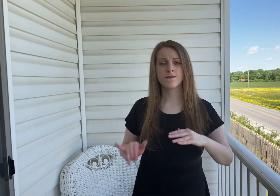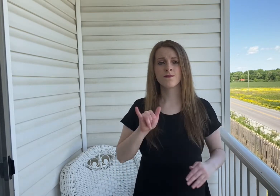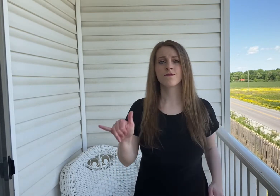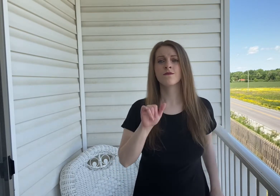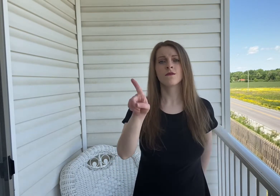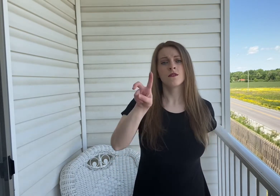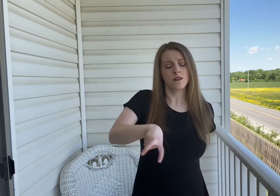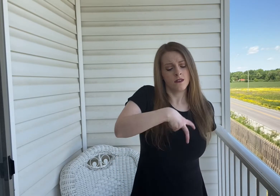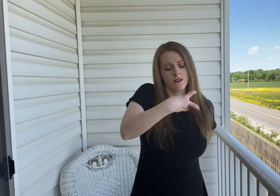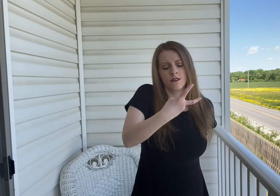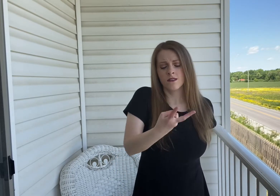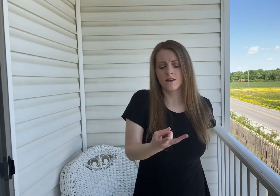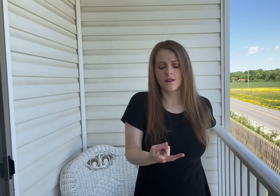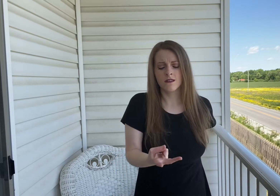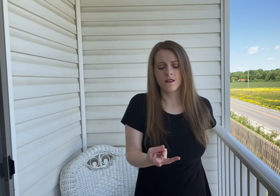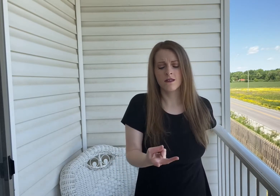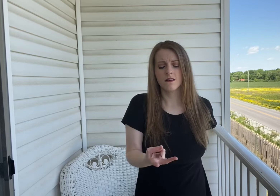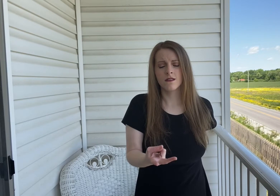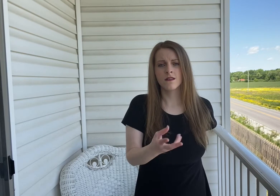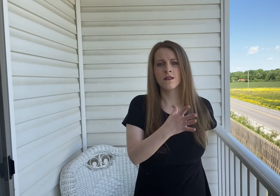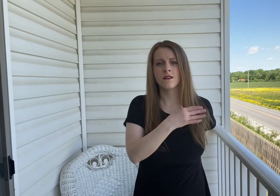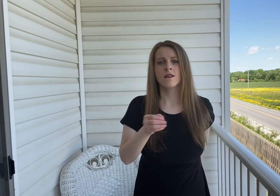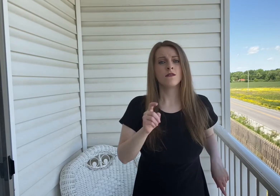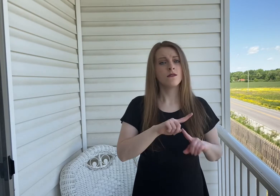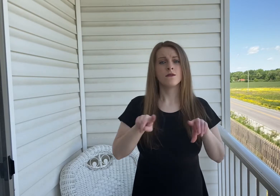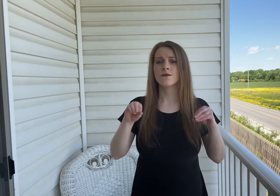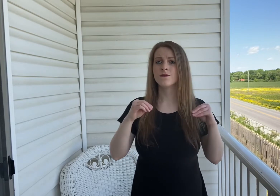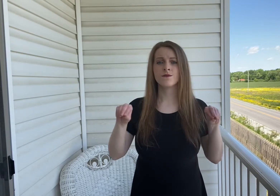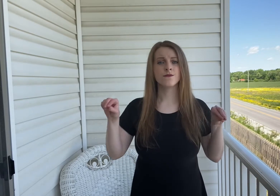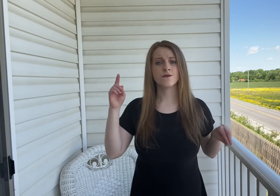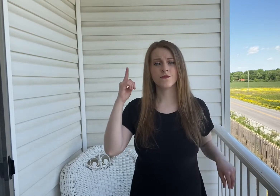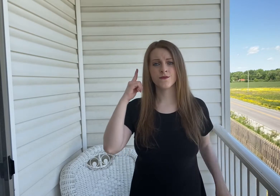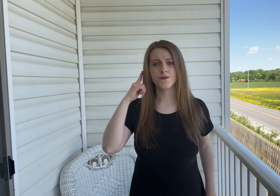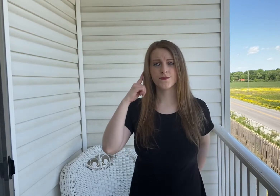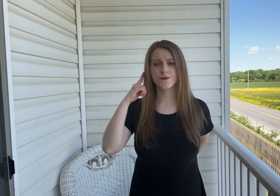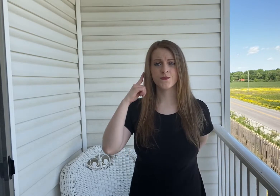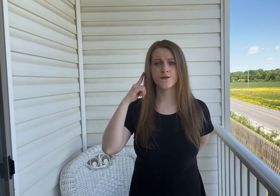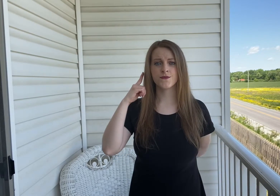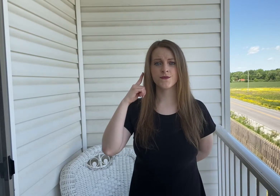Like you could fall and no one would hear?